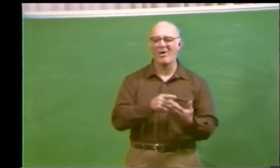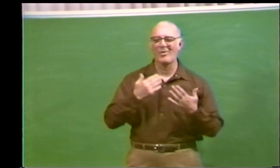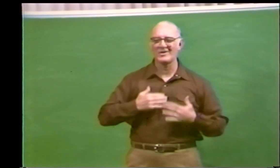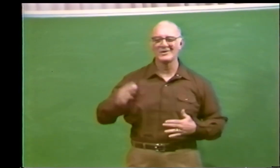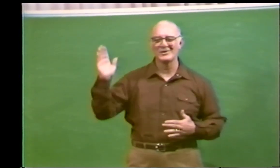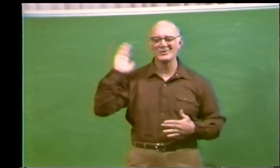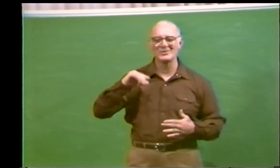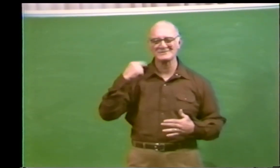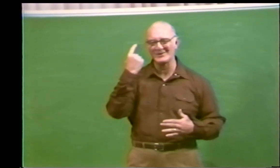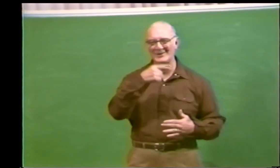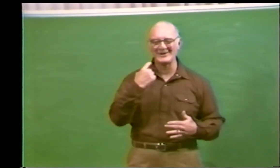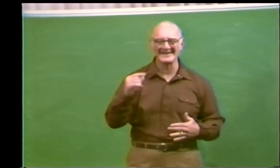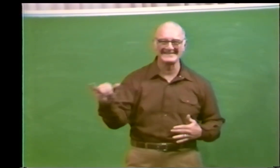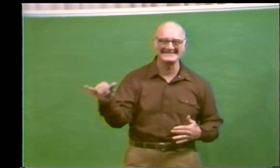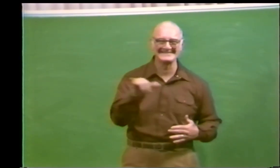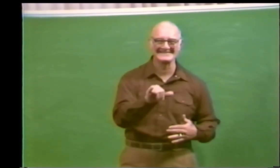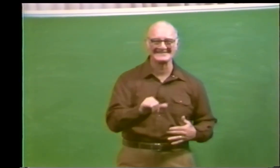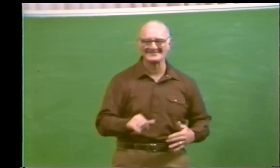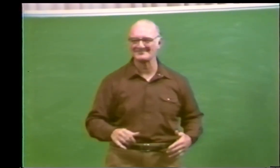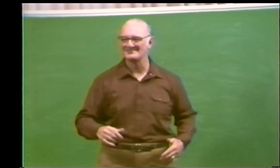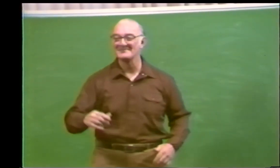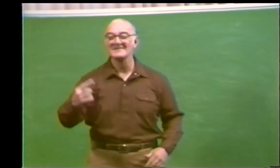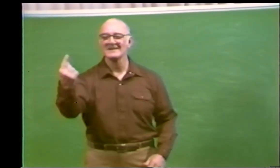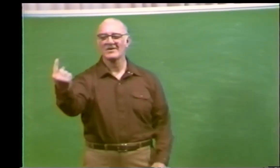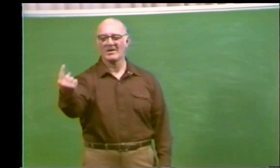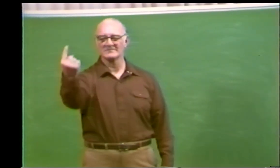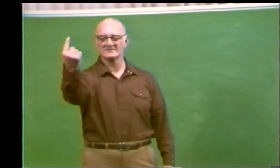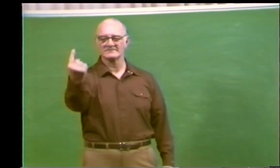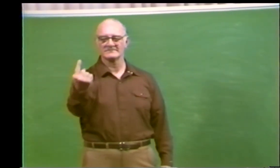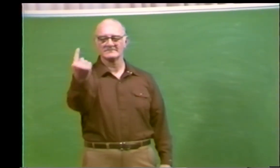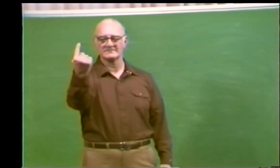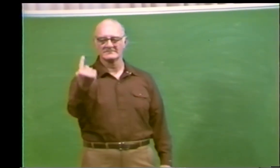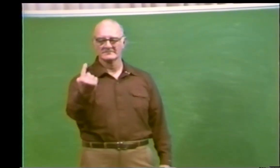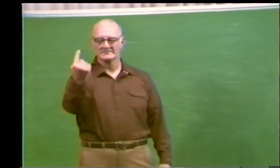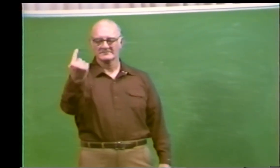poet used to look. Comes